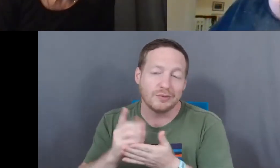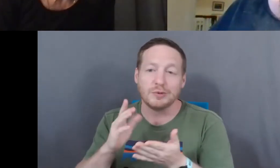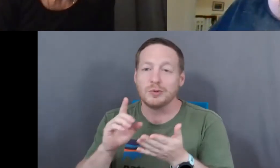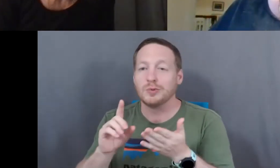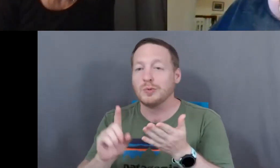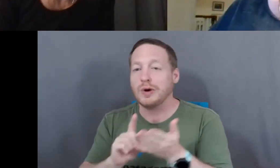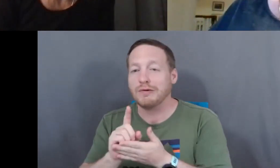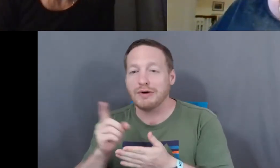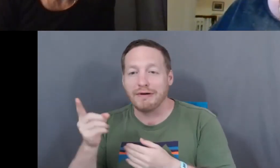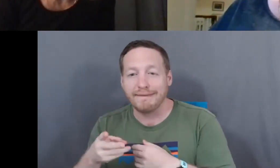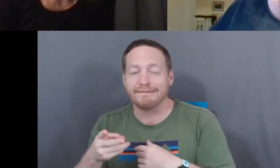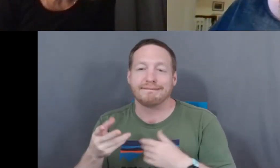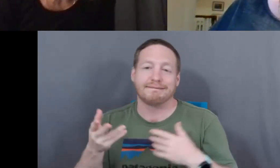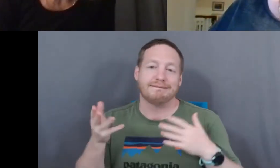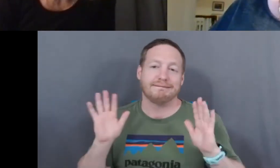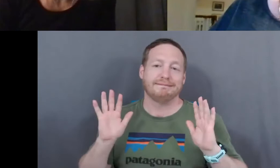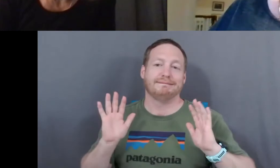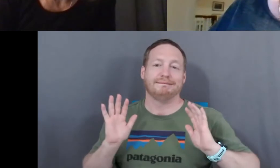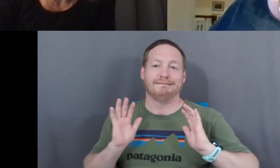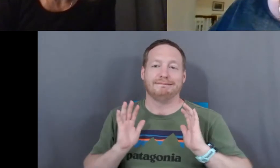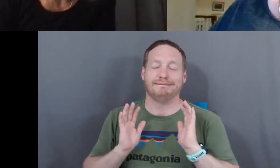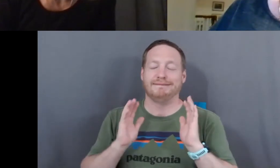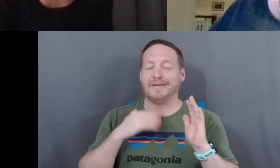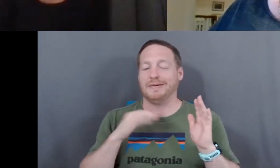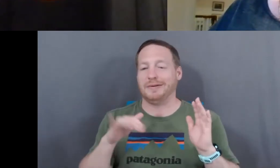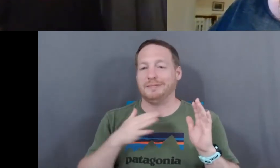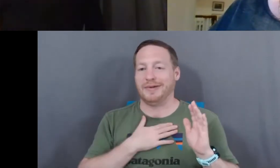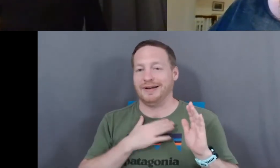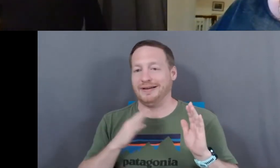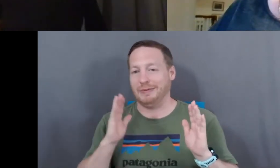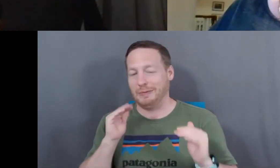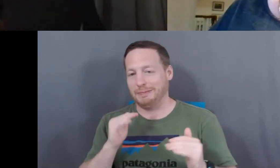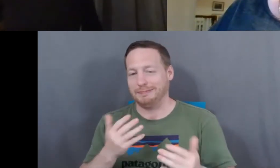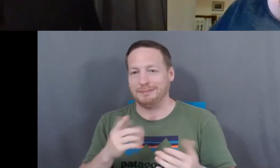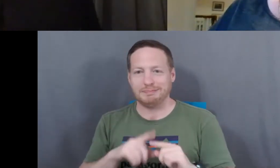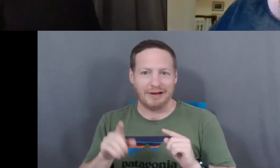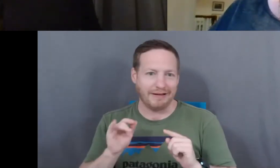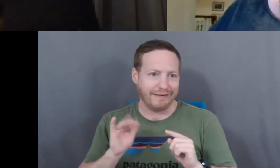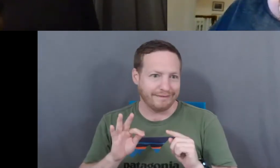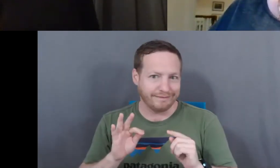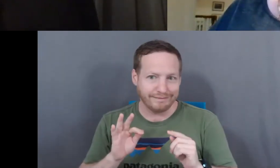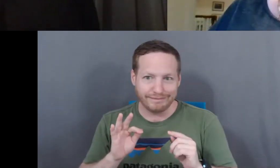maybe an hour and a half. That's my guess, my best guess or my hope.